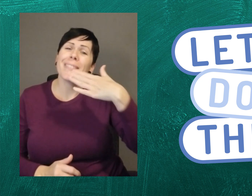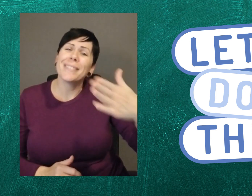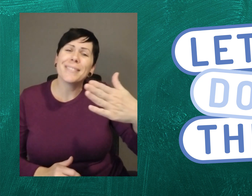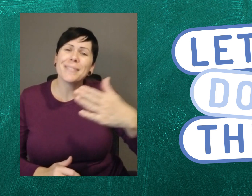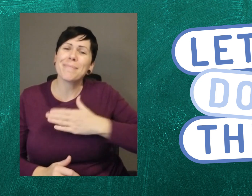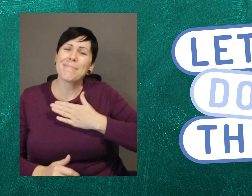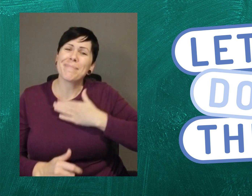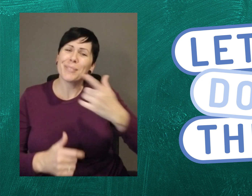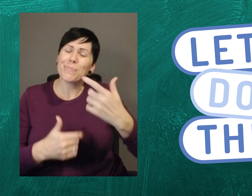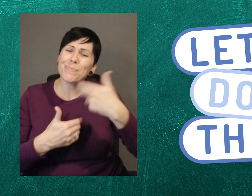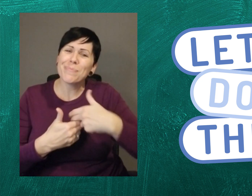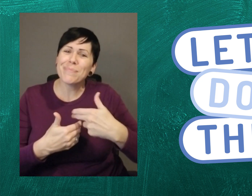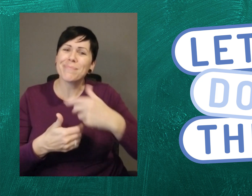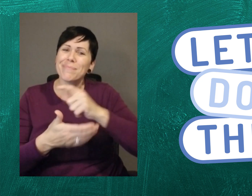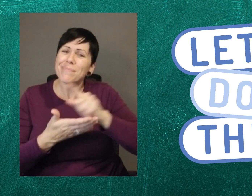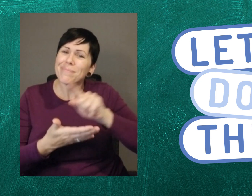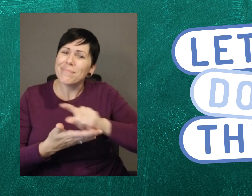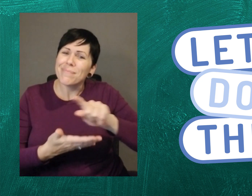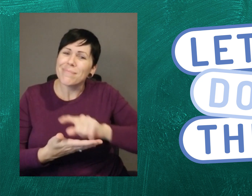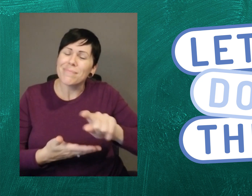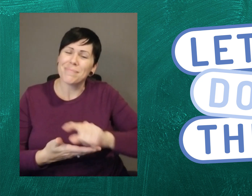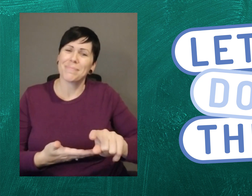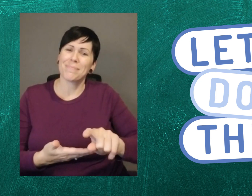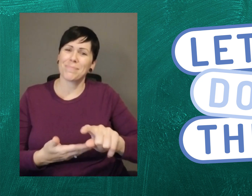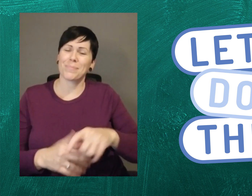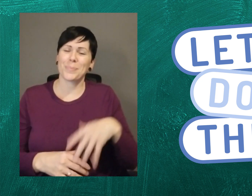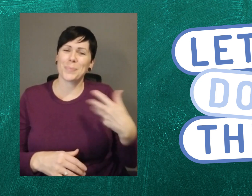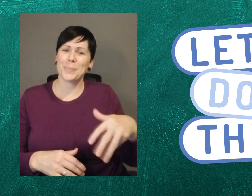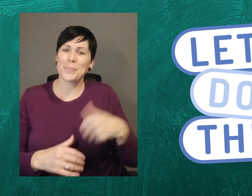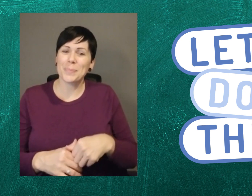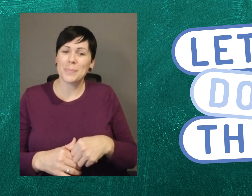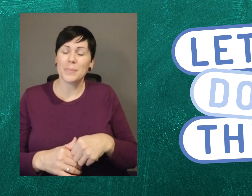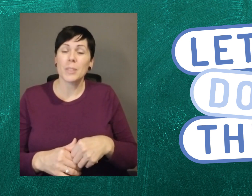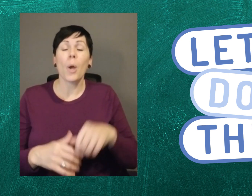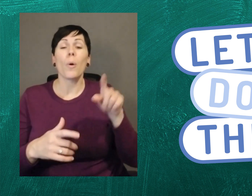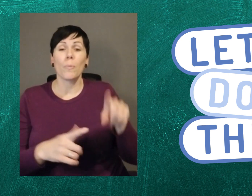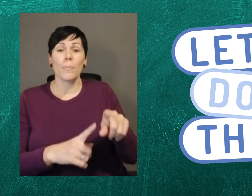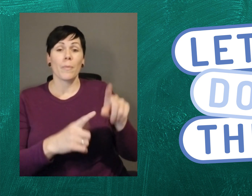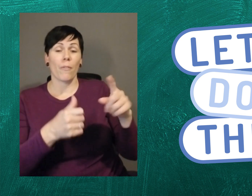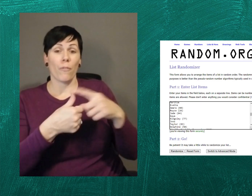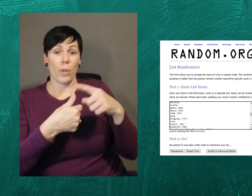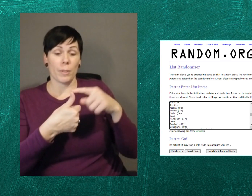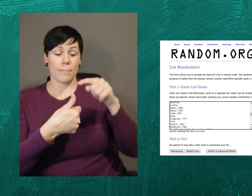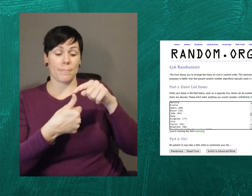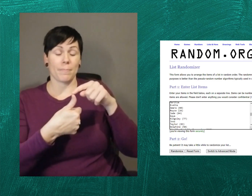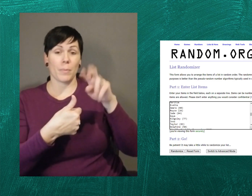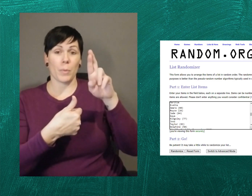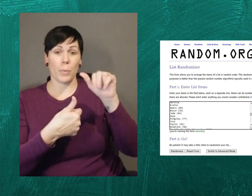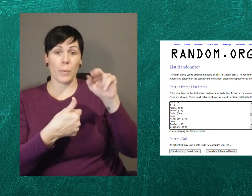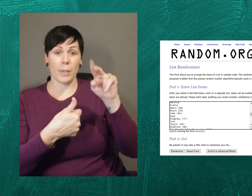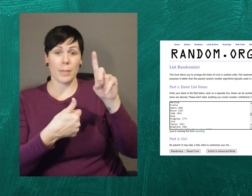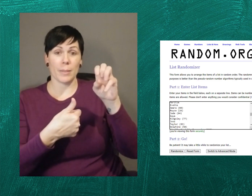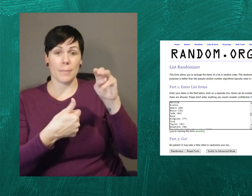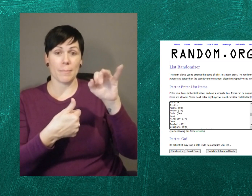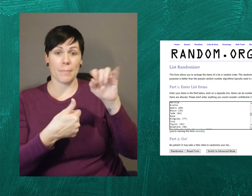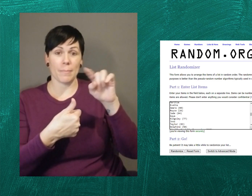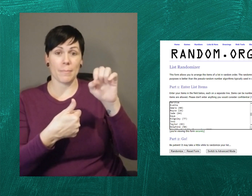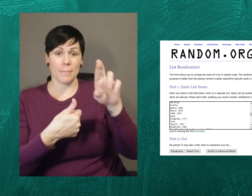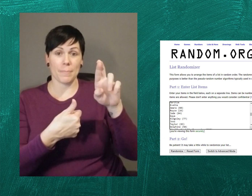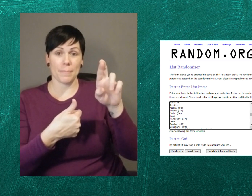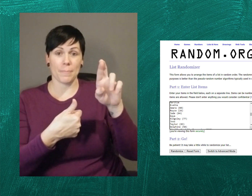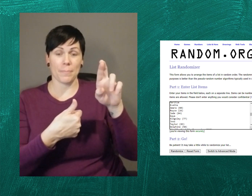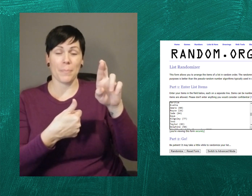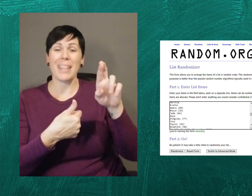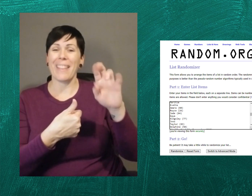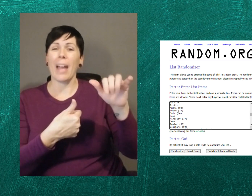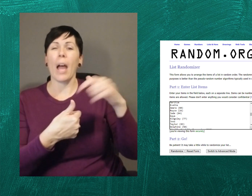use a list randomizer that I often use this. Those of you who know, I often use this when I'm doing a dressing my dolls